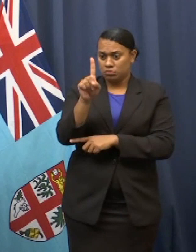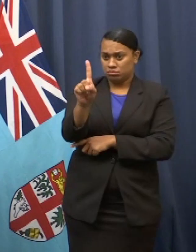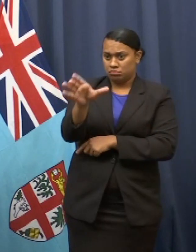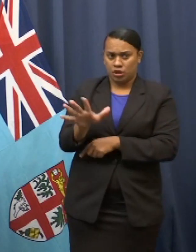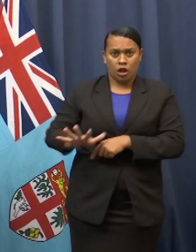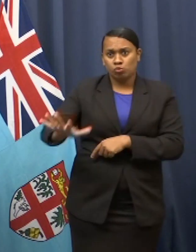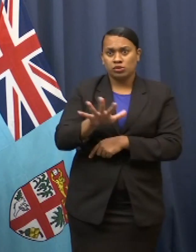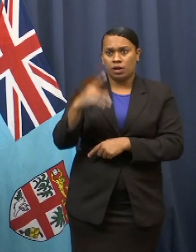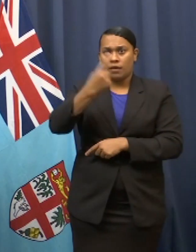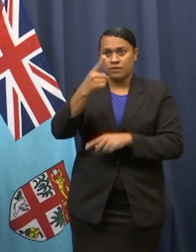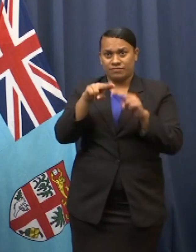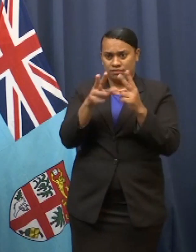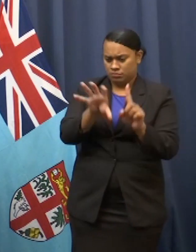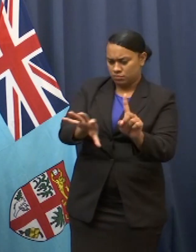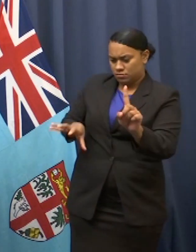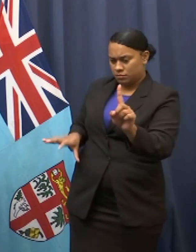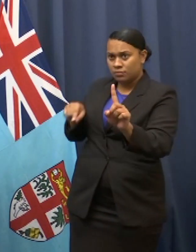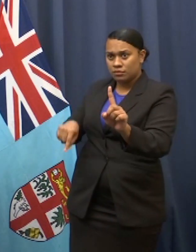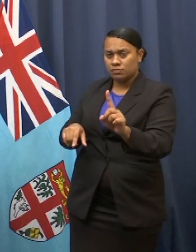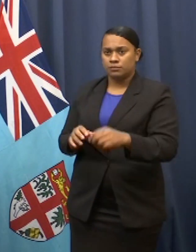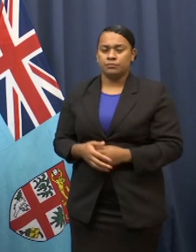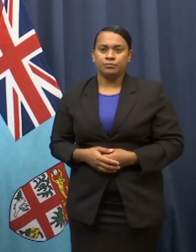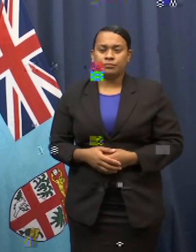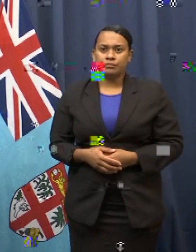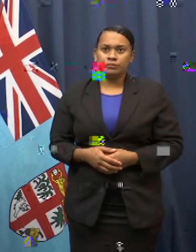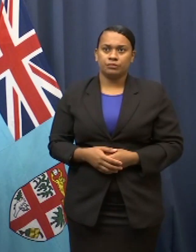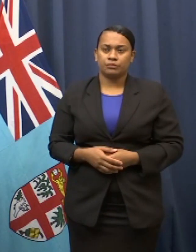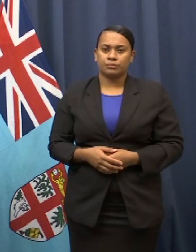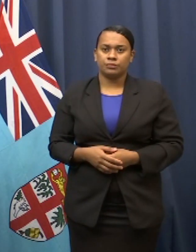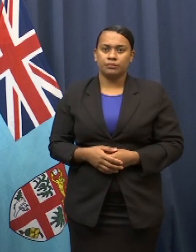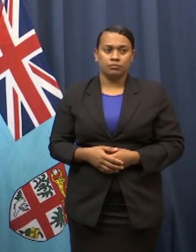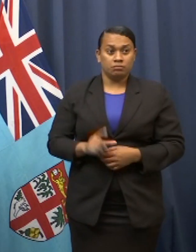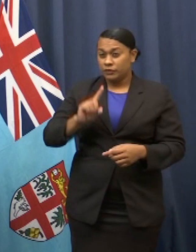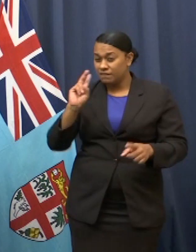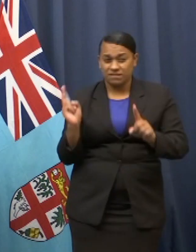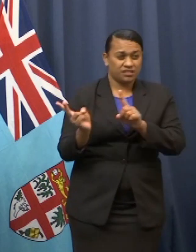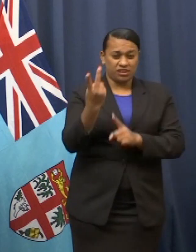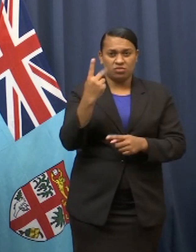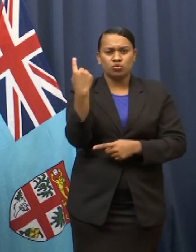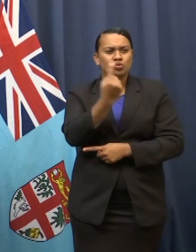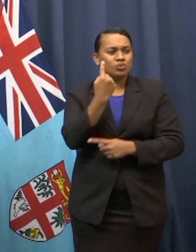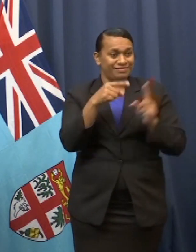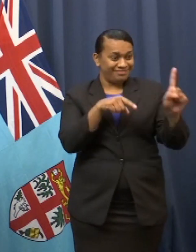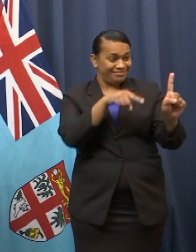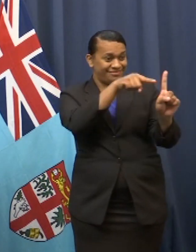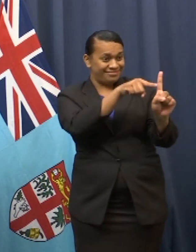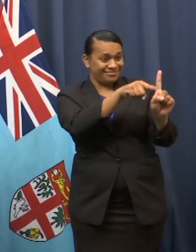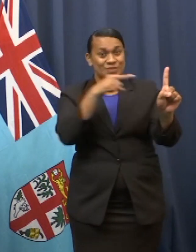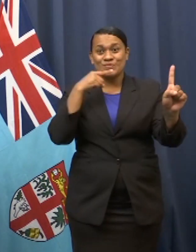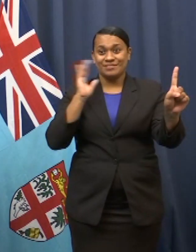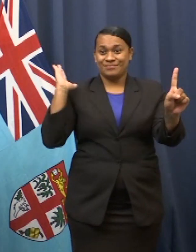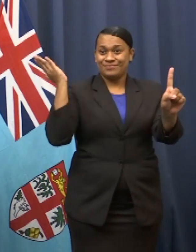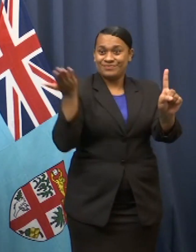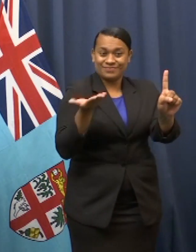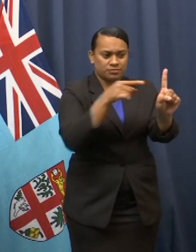isolation. Our second confirmed case was the patient's mum, his mother. Following results